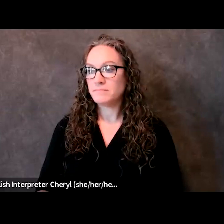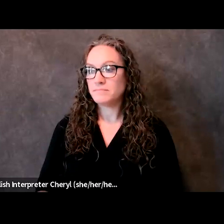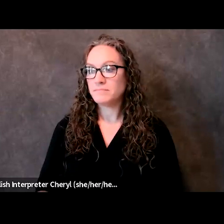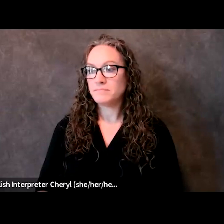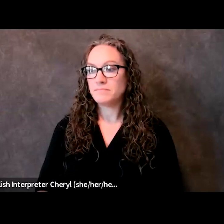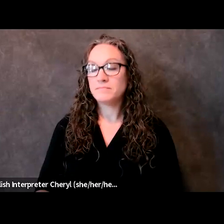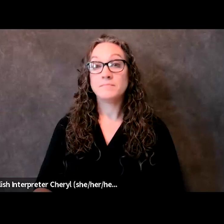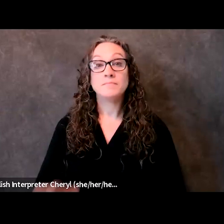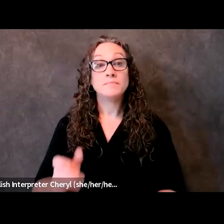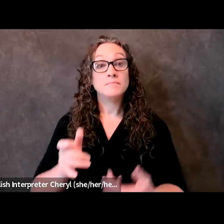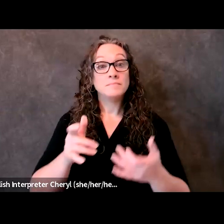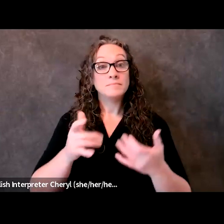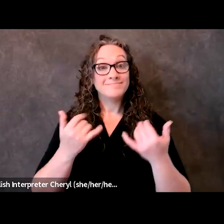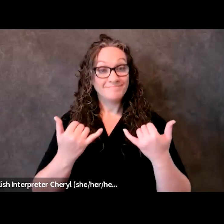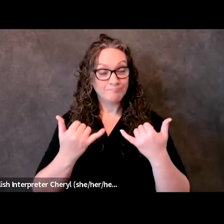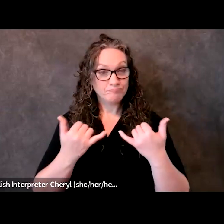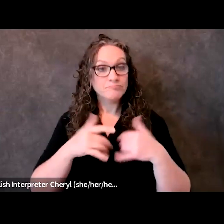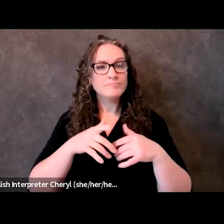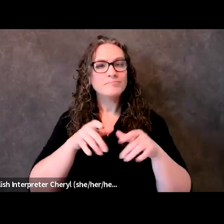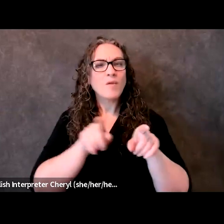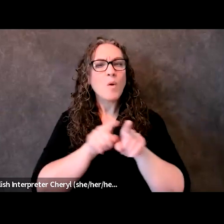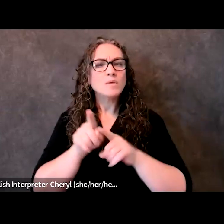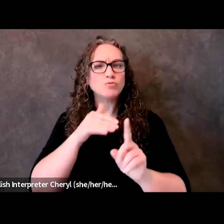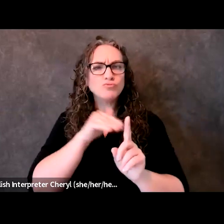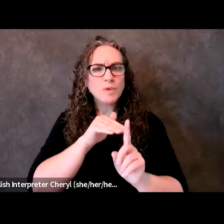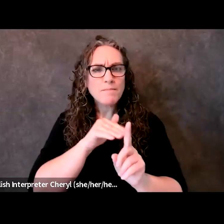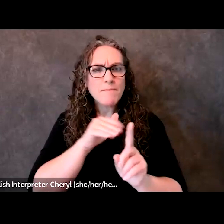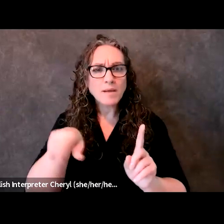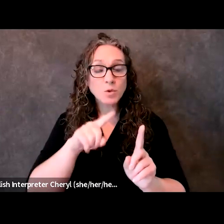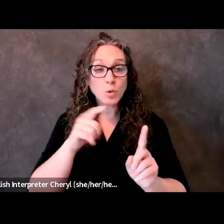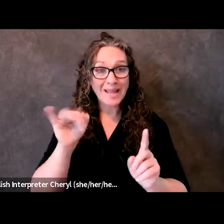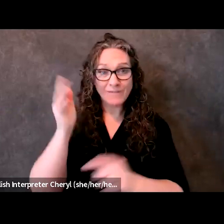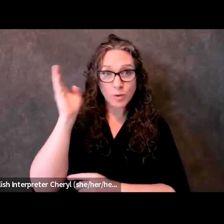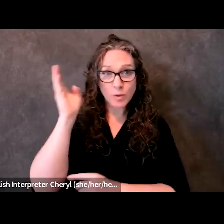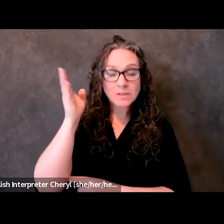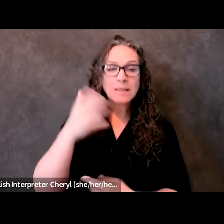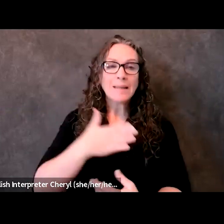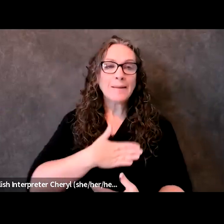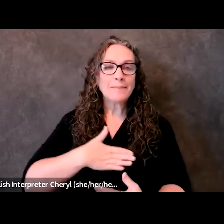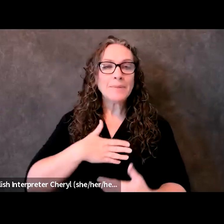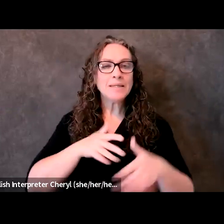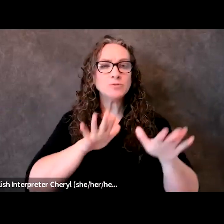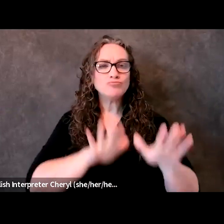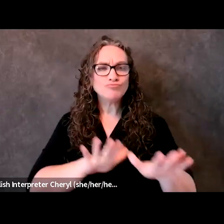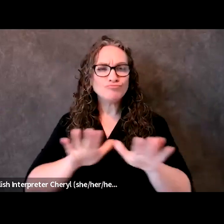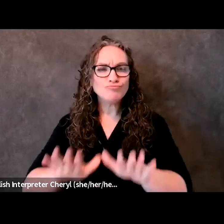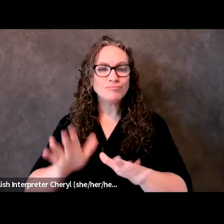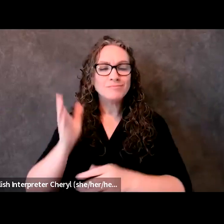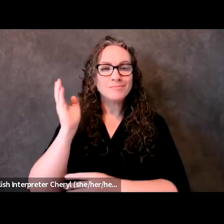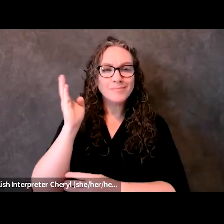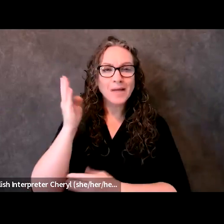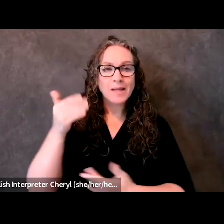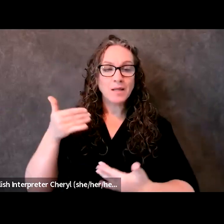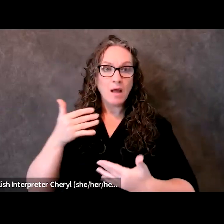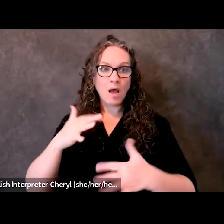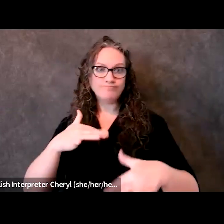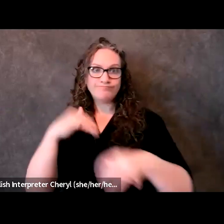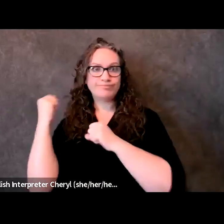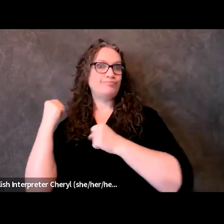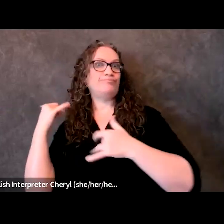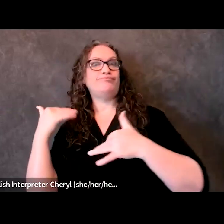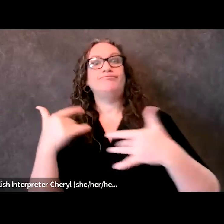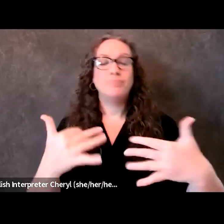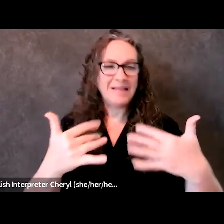to remind you, for those who are going to be presenting today, to please keep a comfortable rhythm while you speak to allow